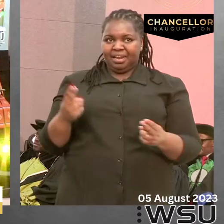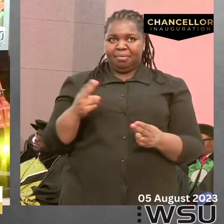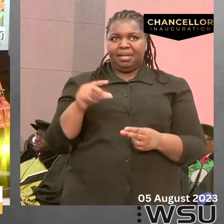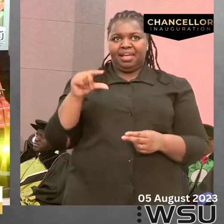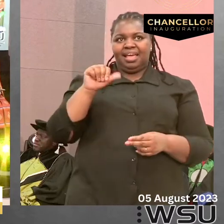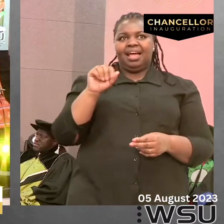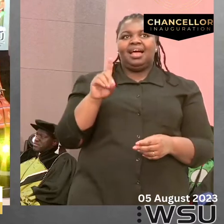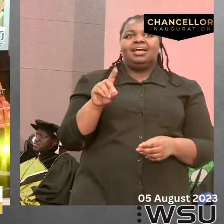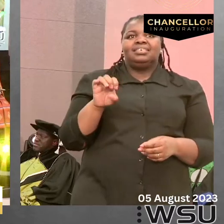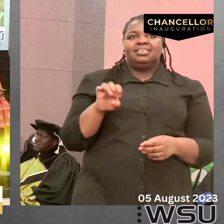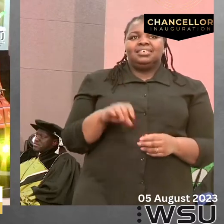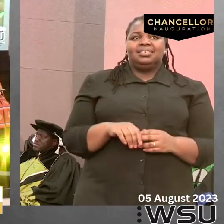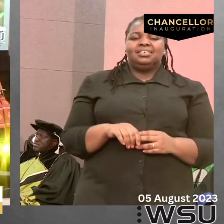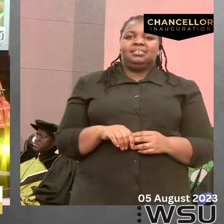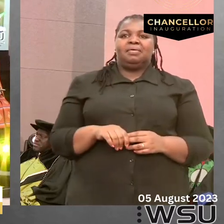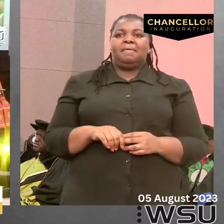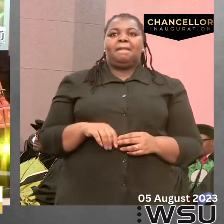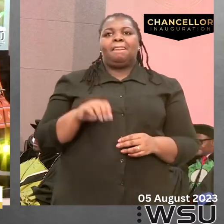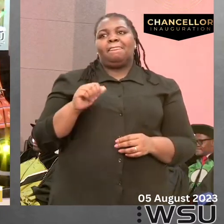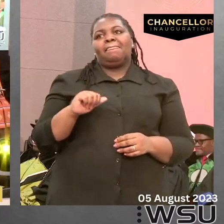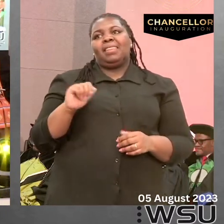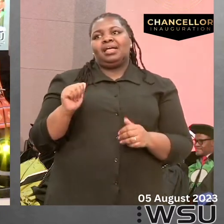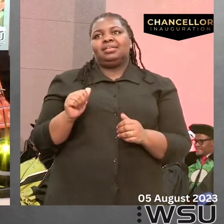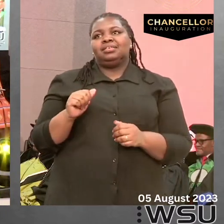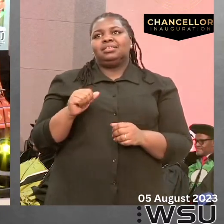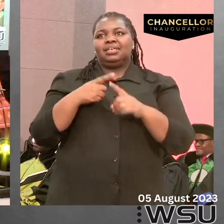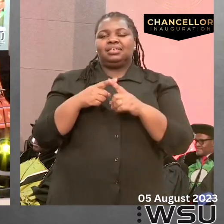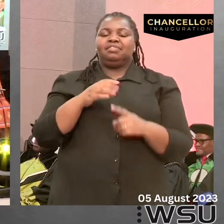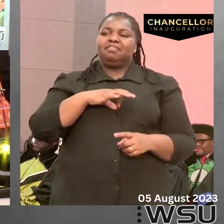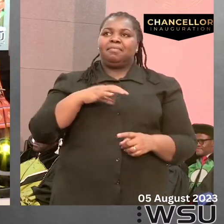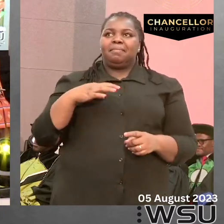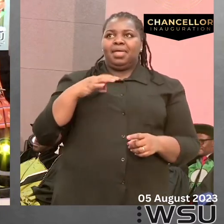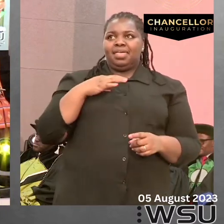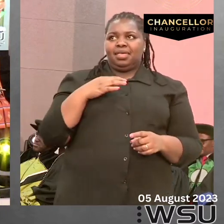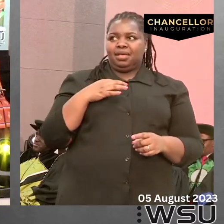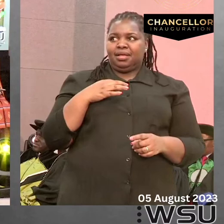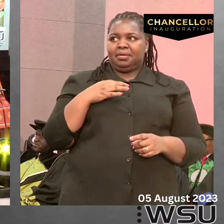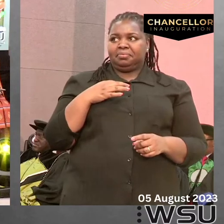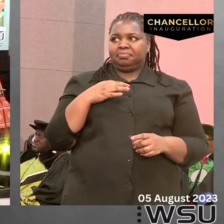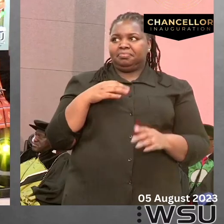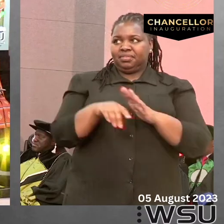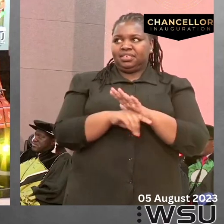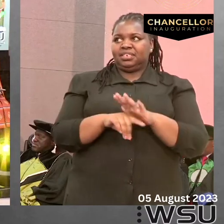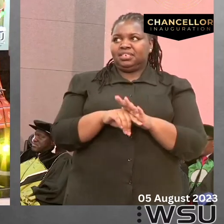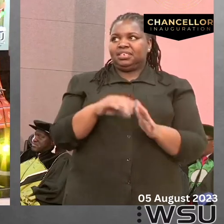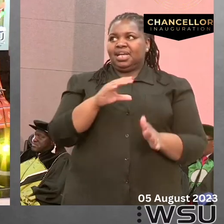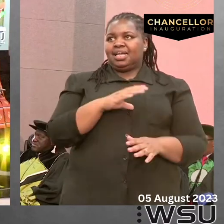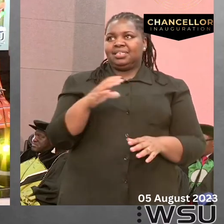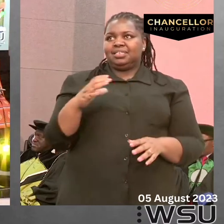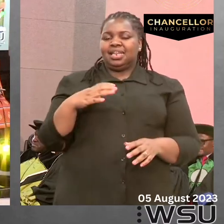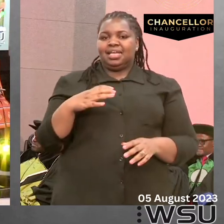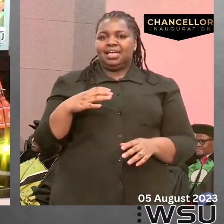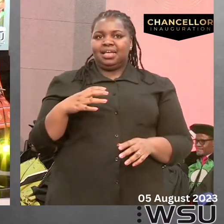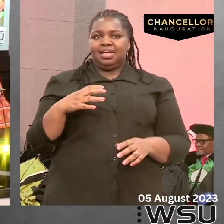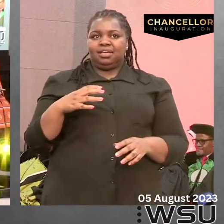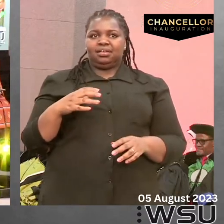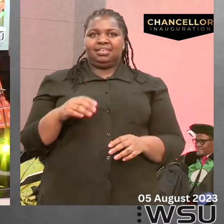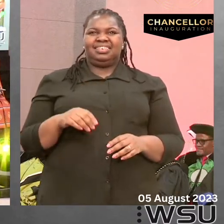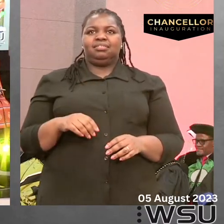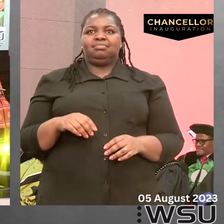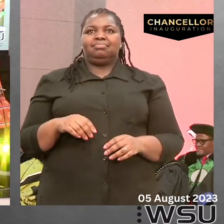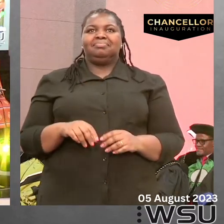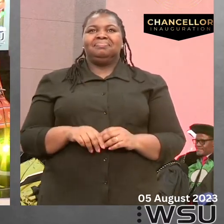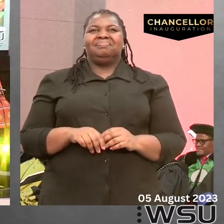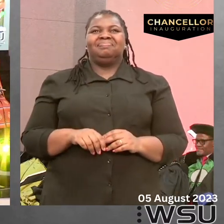Mr. Gade, the Executive Mayor of OR Tambo District Municipality, Councillor Ngong